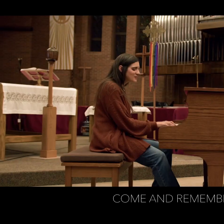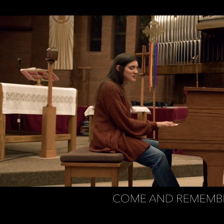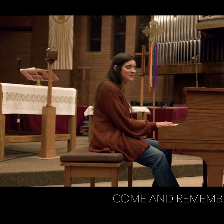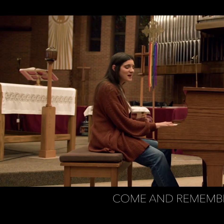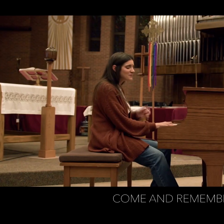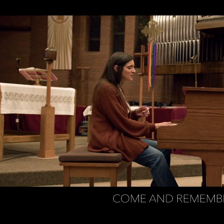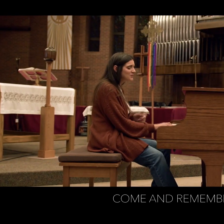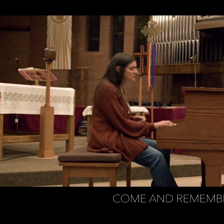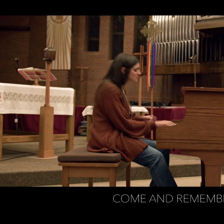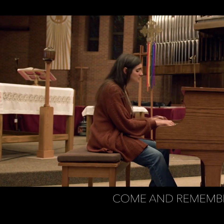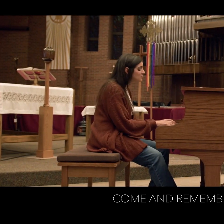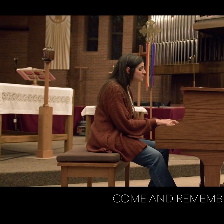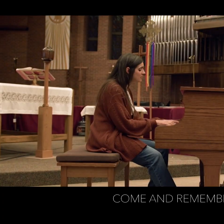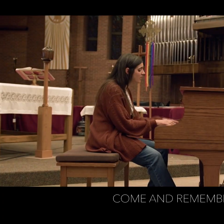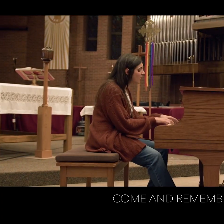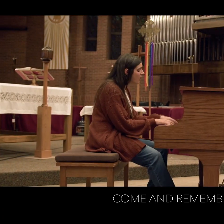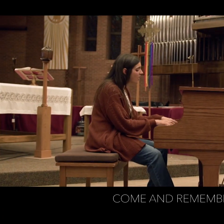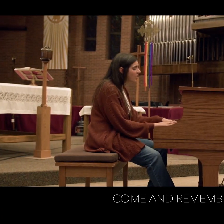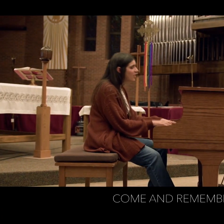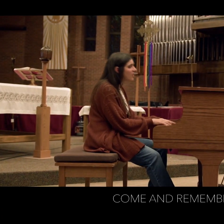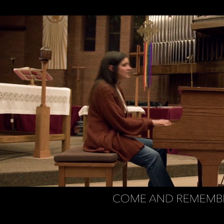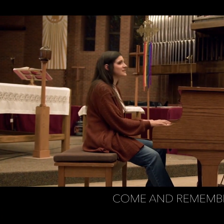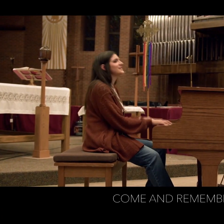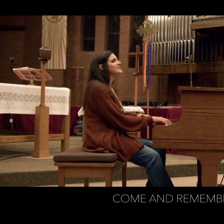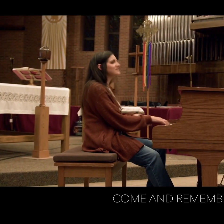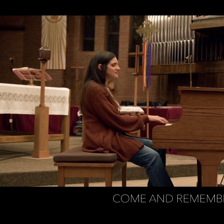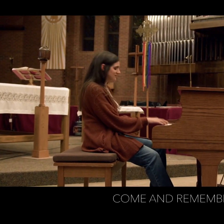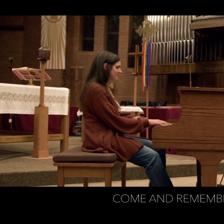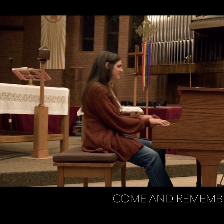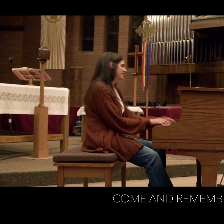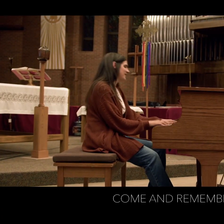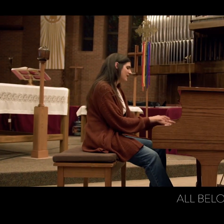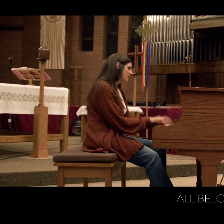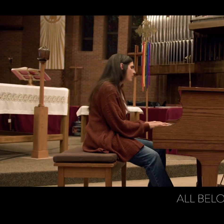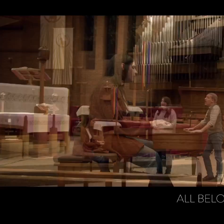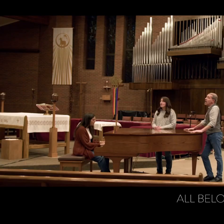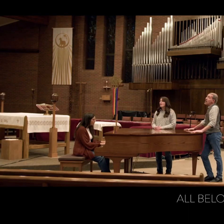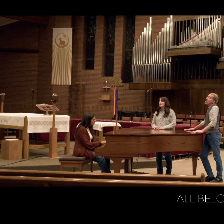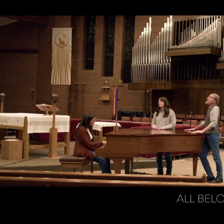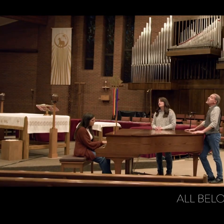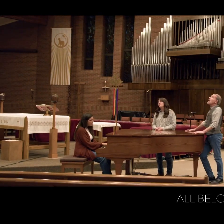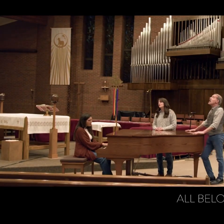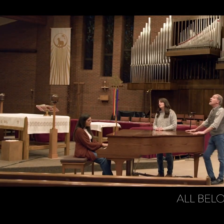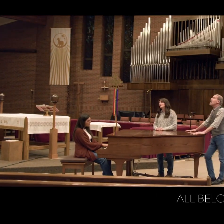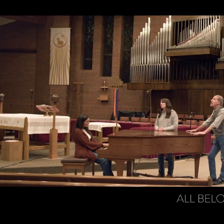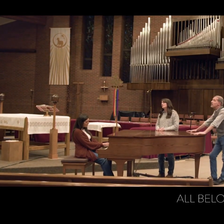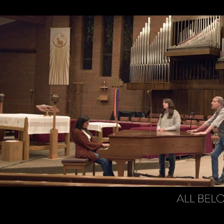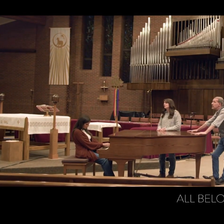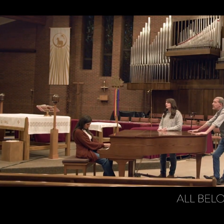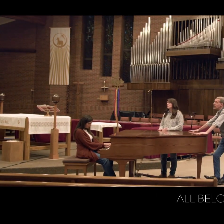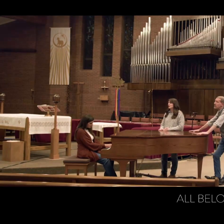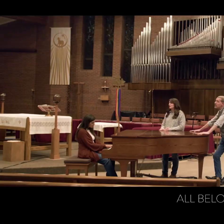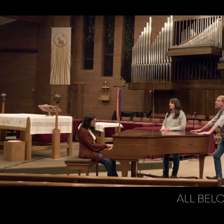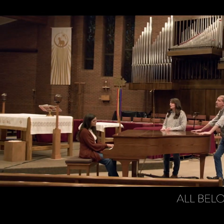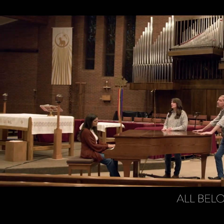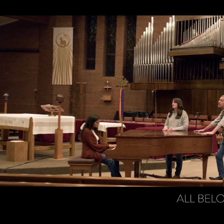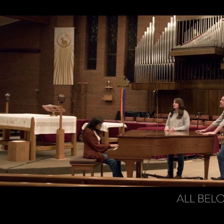Come and remember you belong here. All